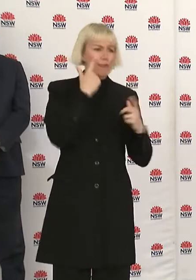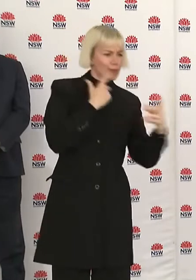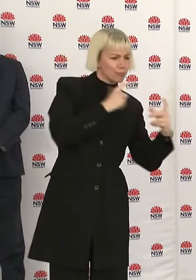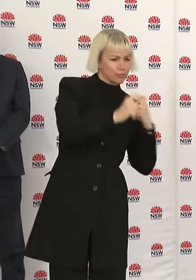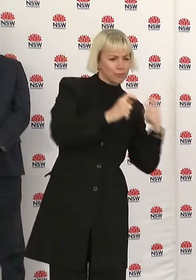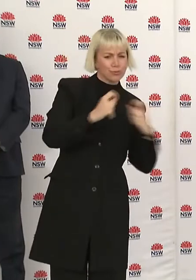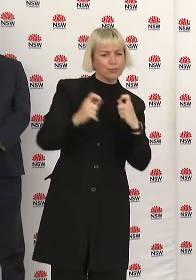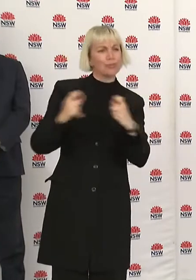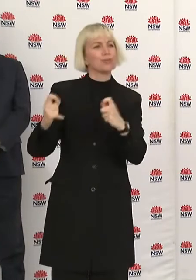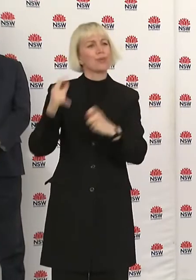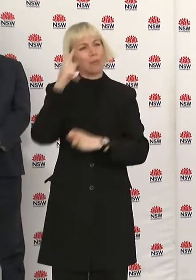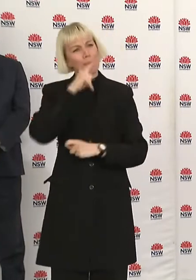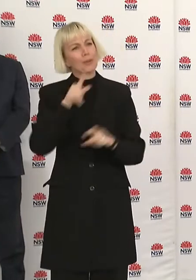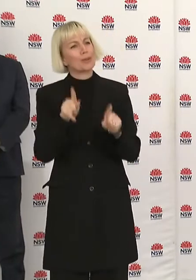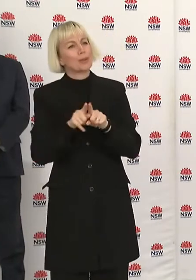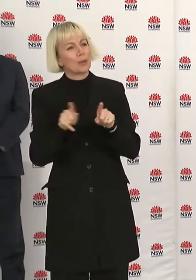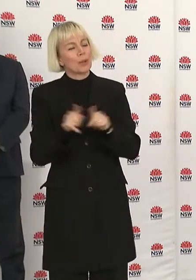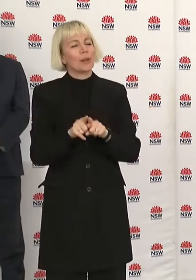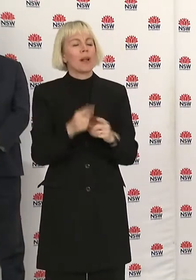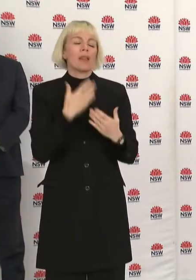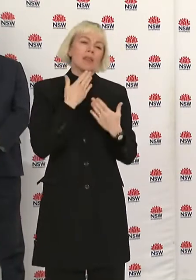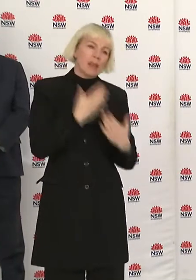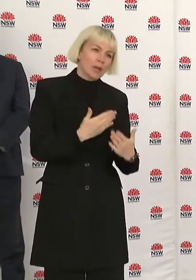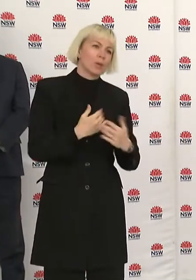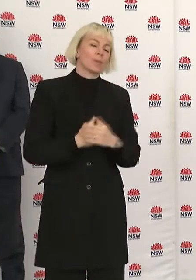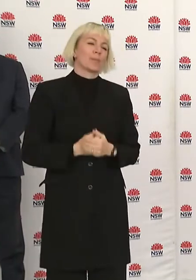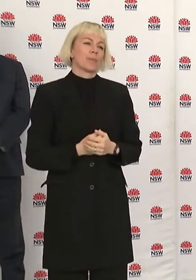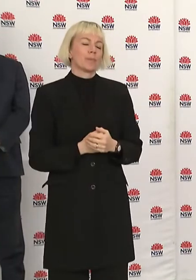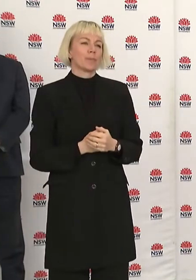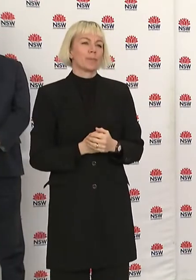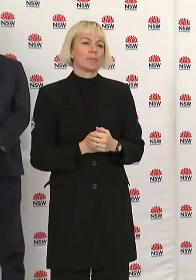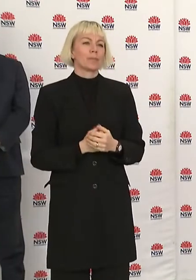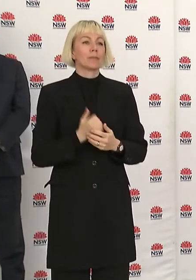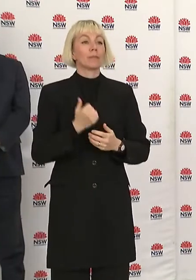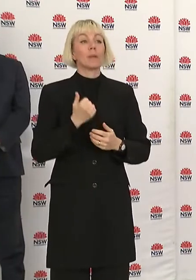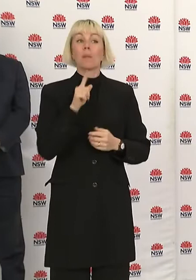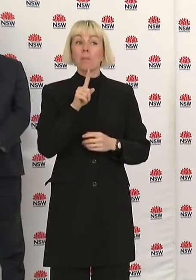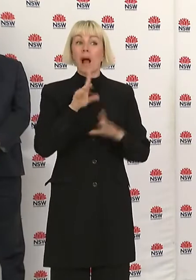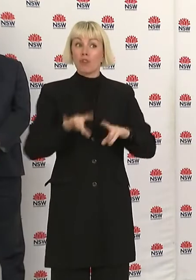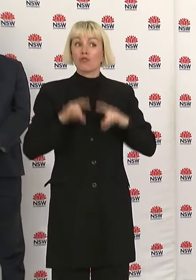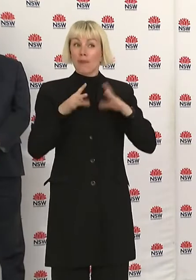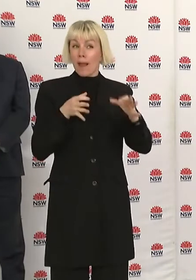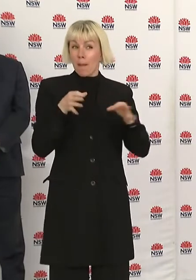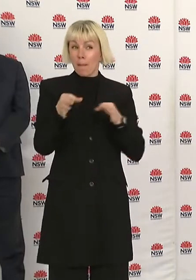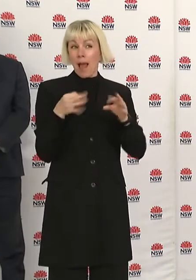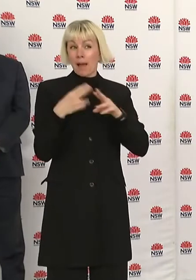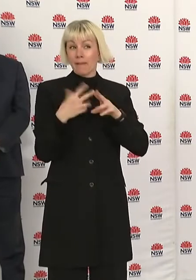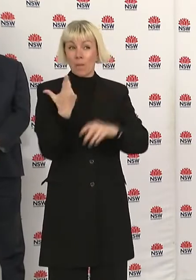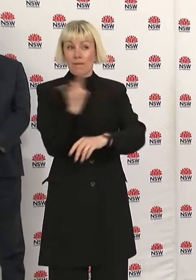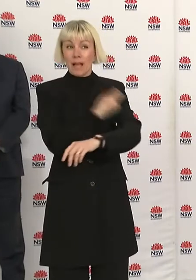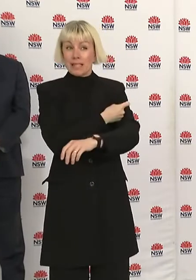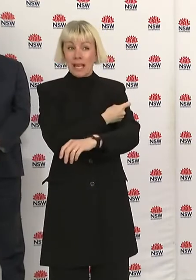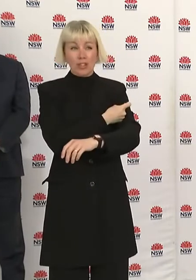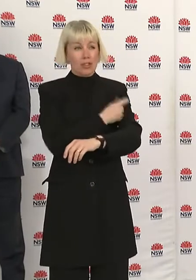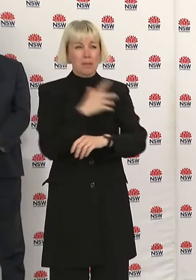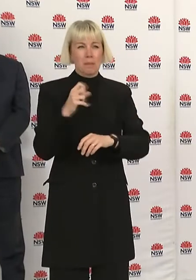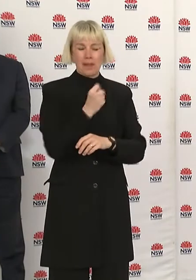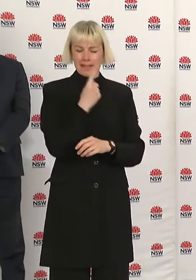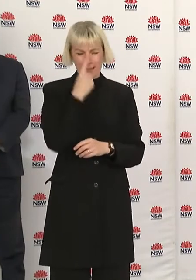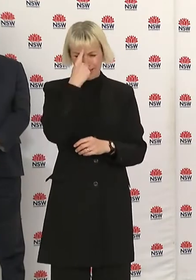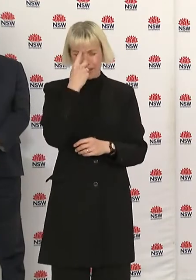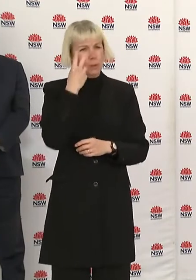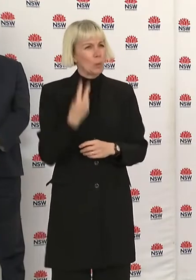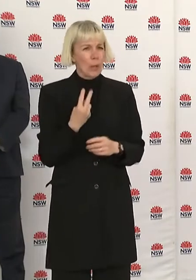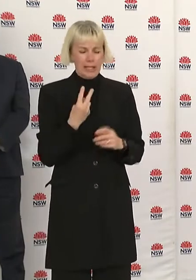it also does require is a refocus on the national strategy. For example, if we can at least get more